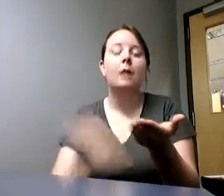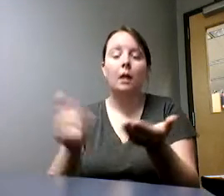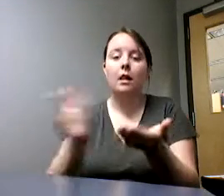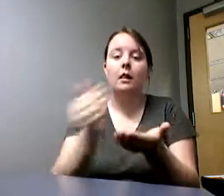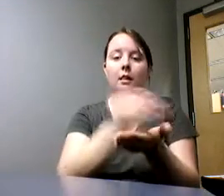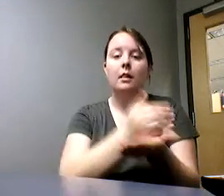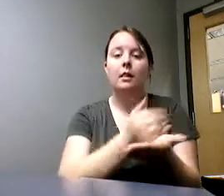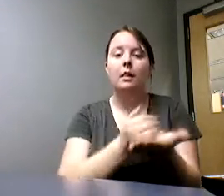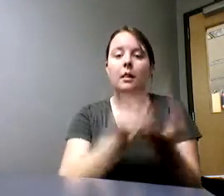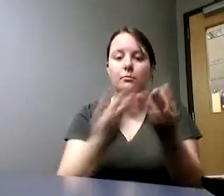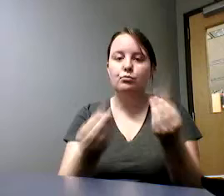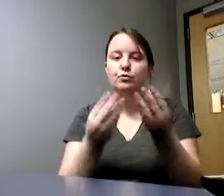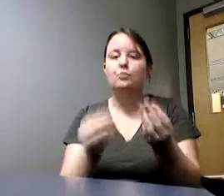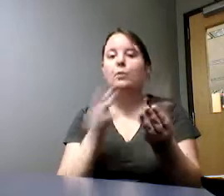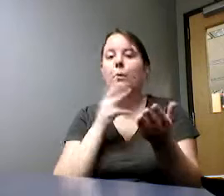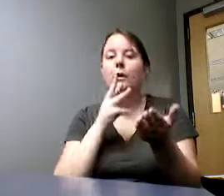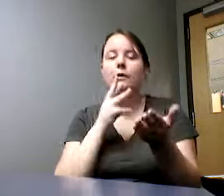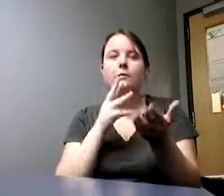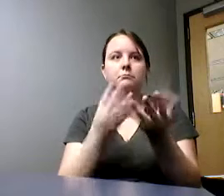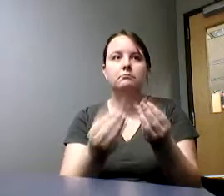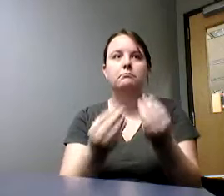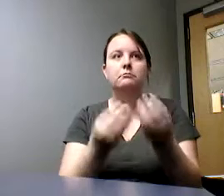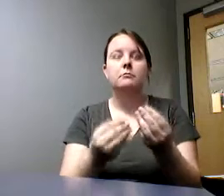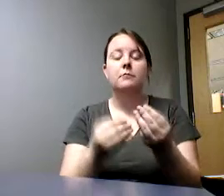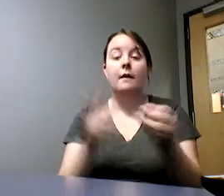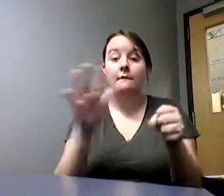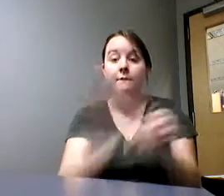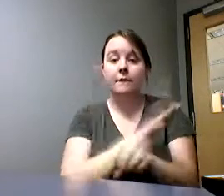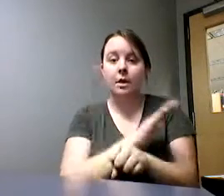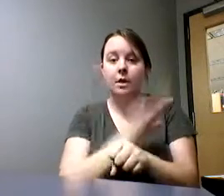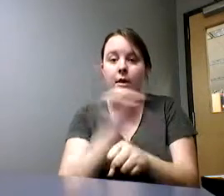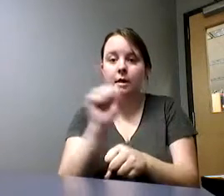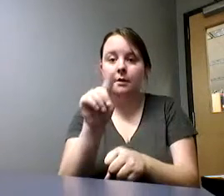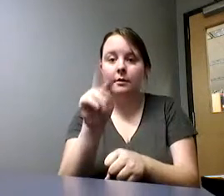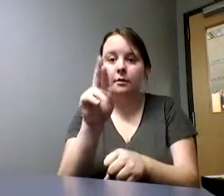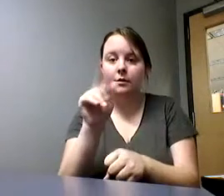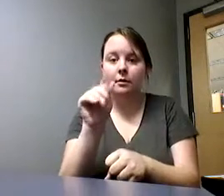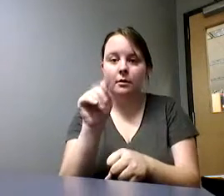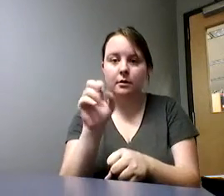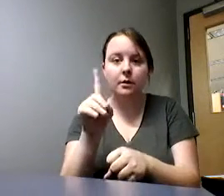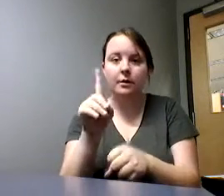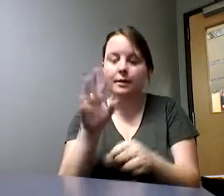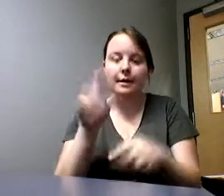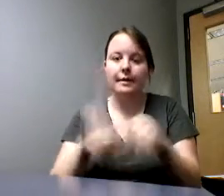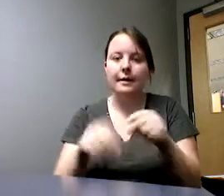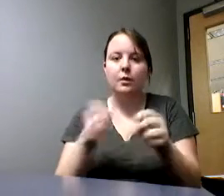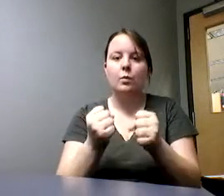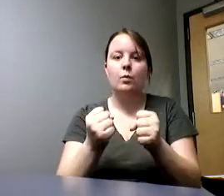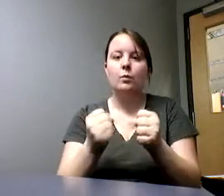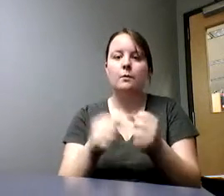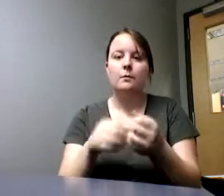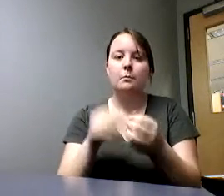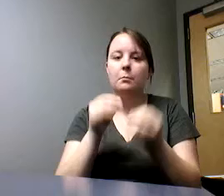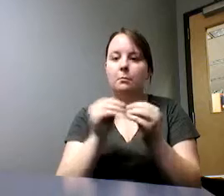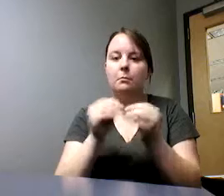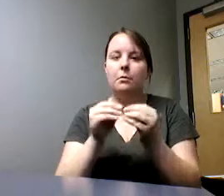and once it gets saturated, it can't hold anymore. And it gets to the point where it's saturated and holds it up, what will it probably do? It's going to drip.